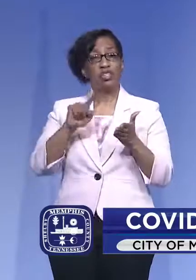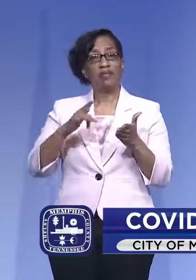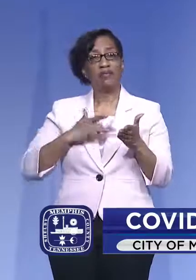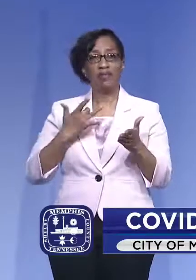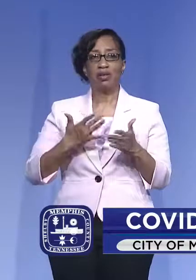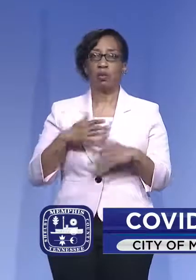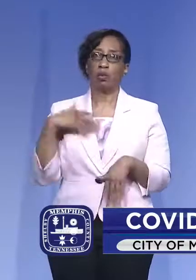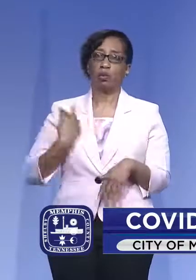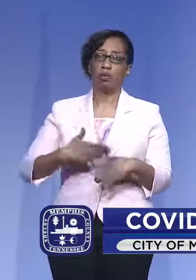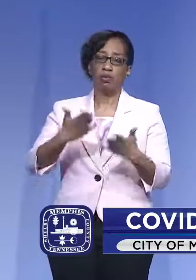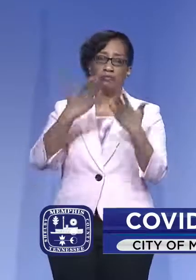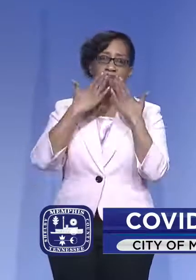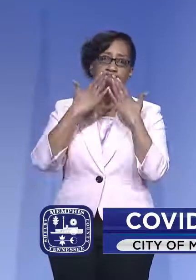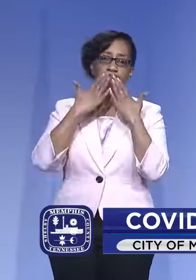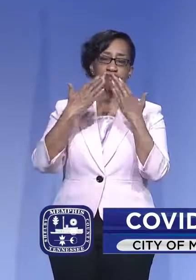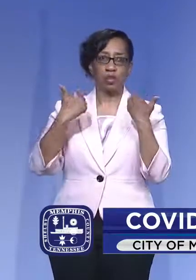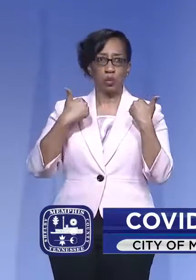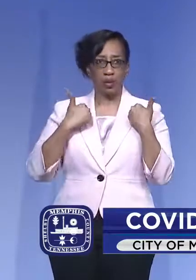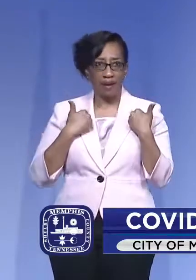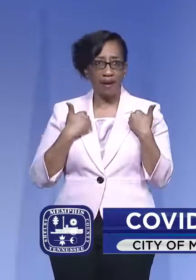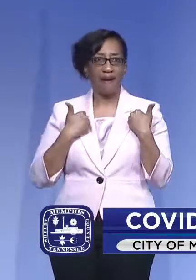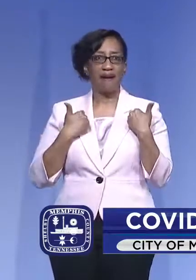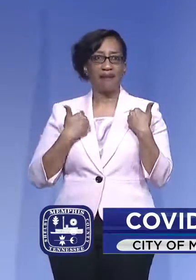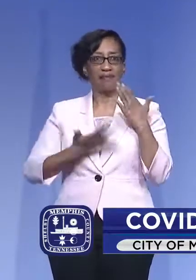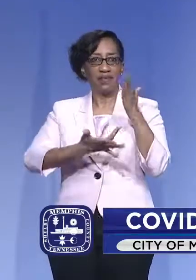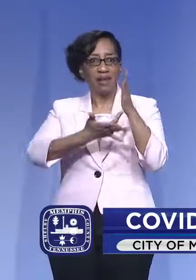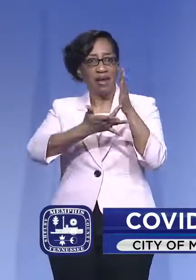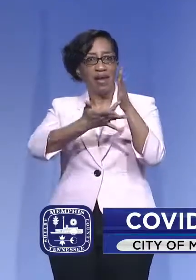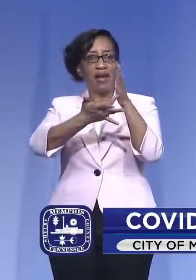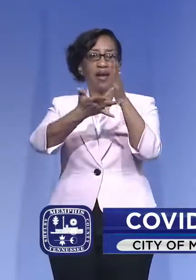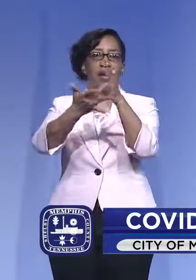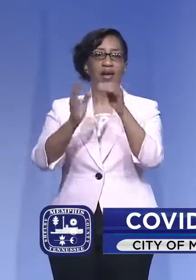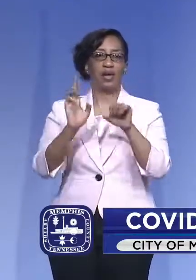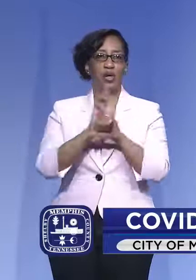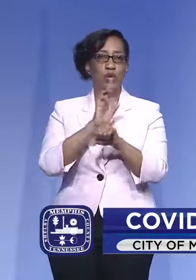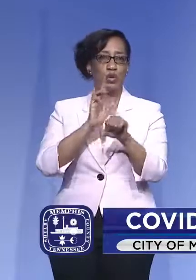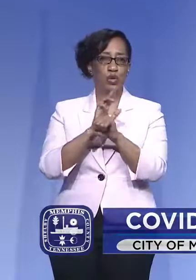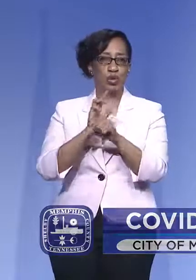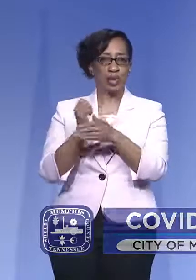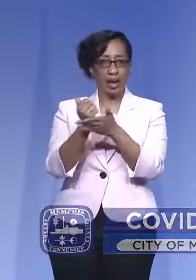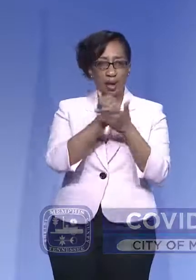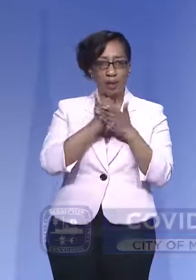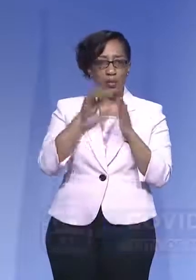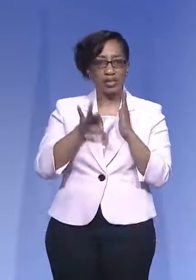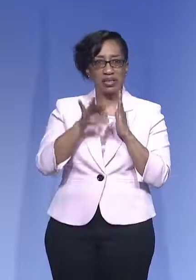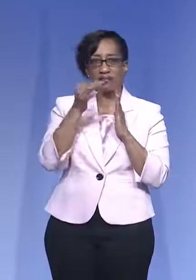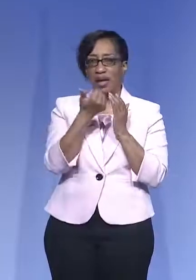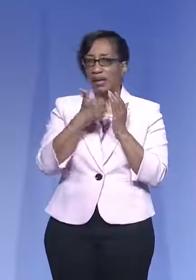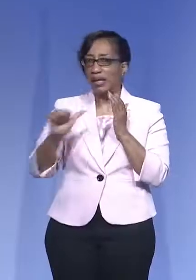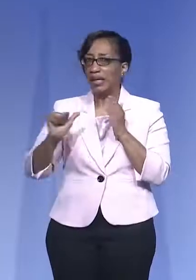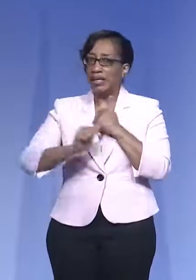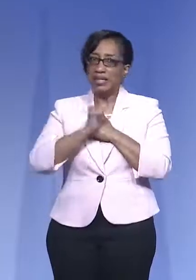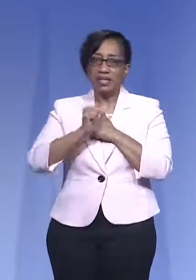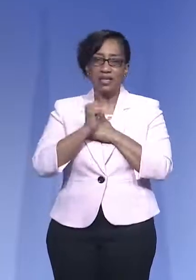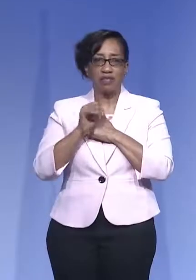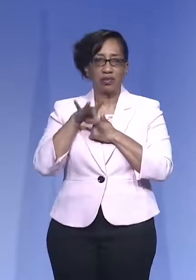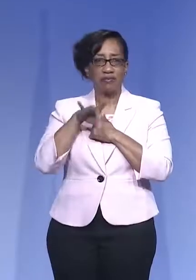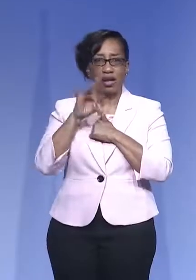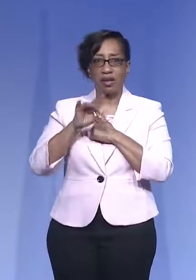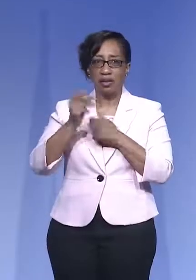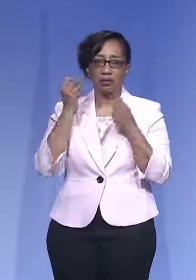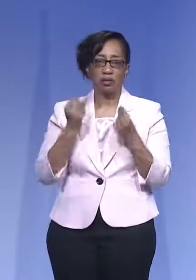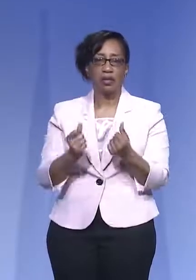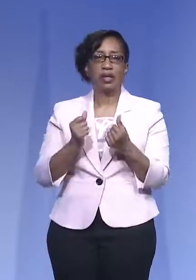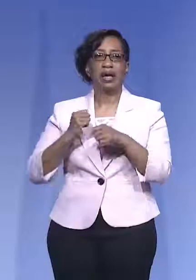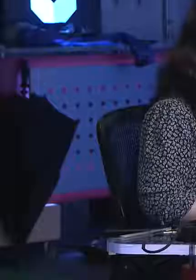for the capabilities we have, and we'll use them to the best of our ability to isolate any dangerous variants as quickly as possible to protect the